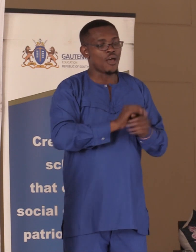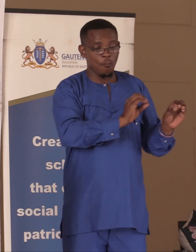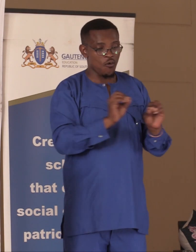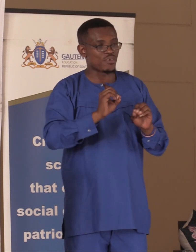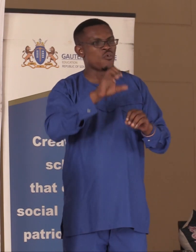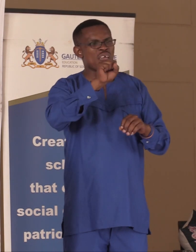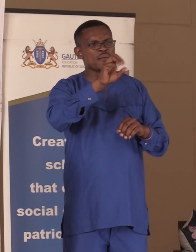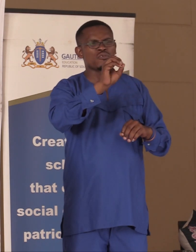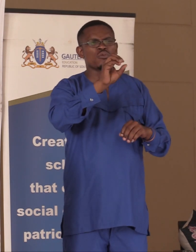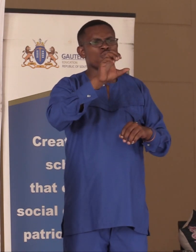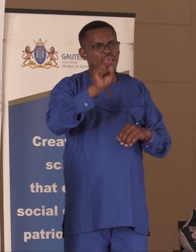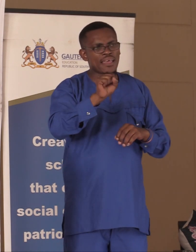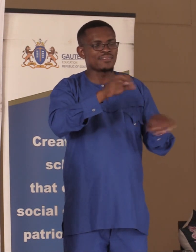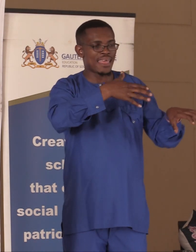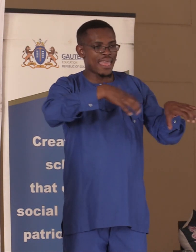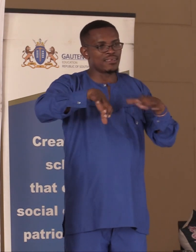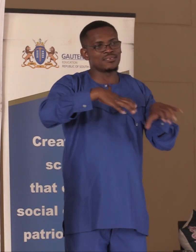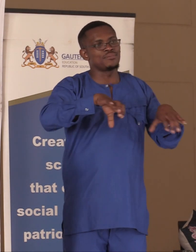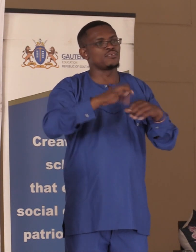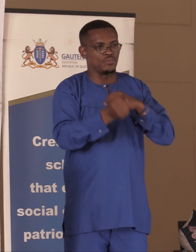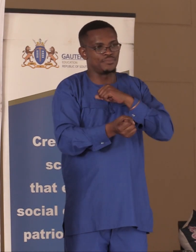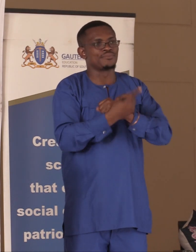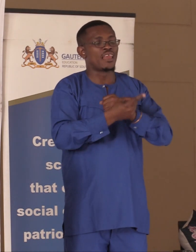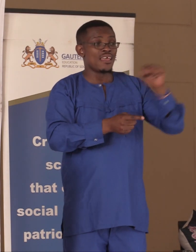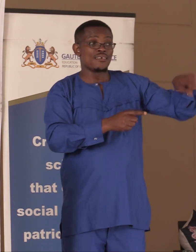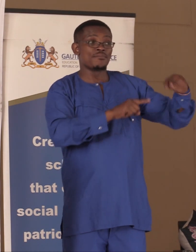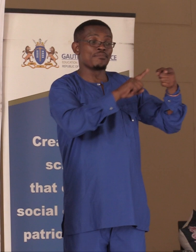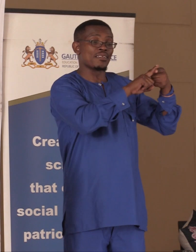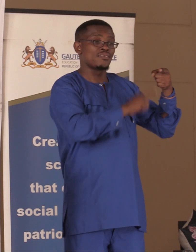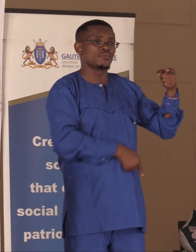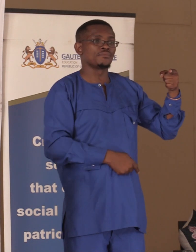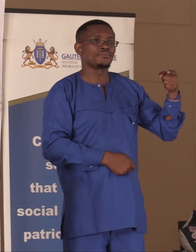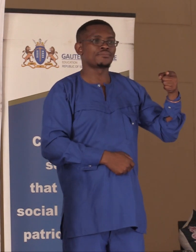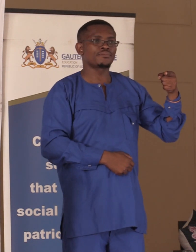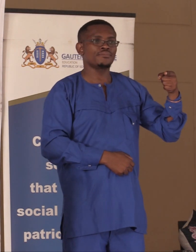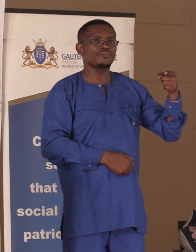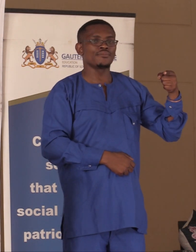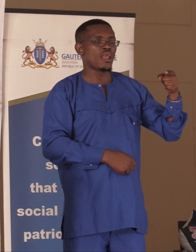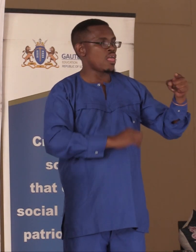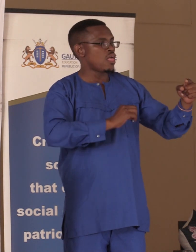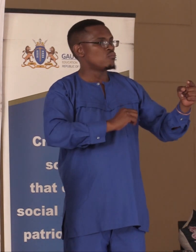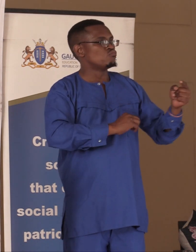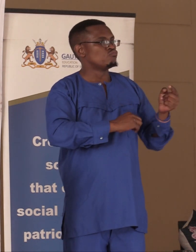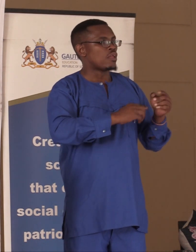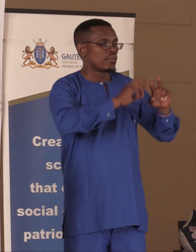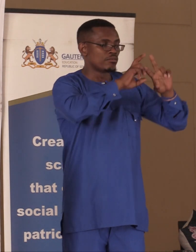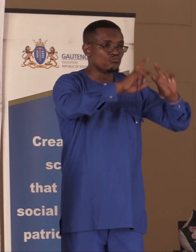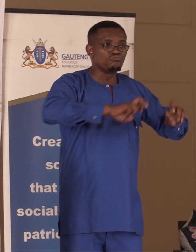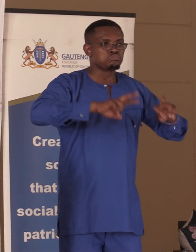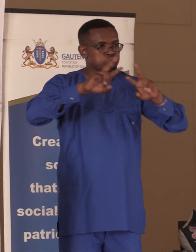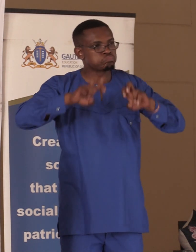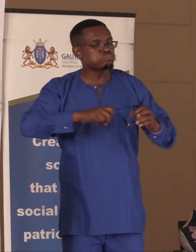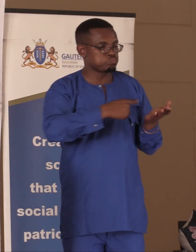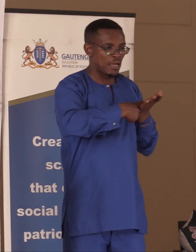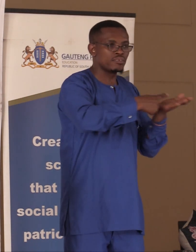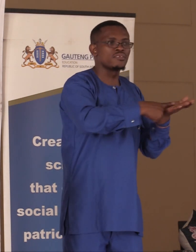have SOS activities. And the first activity that we have is the conversation on research and